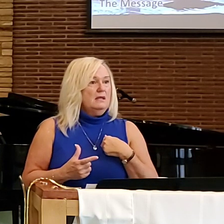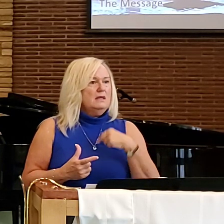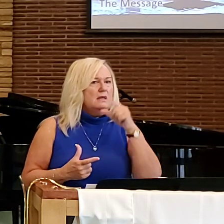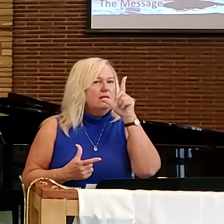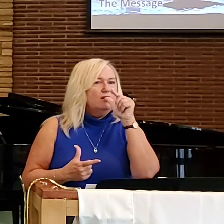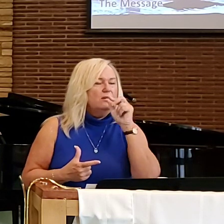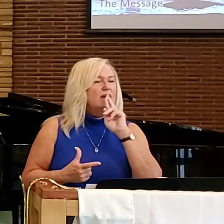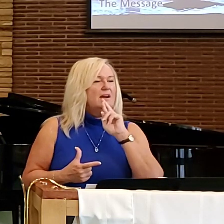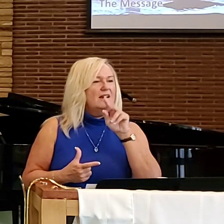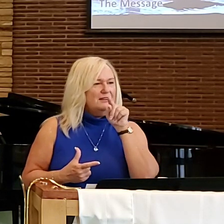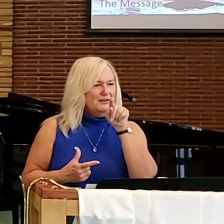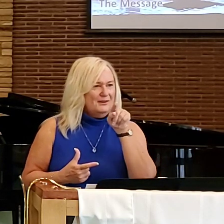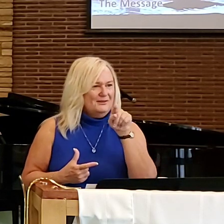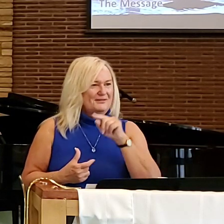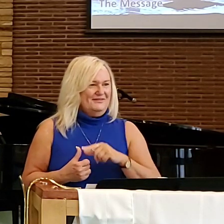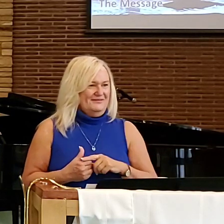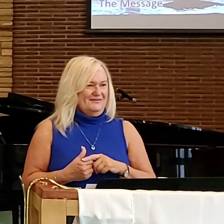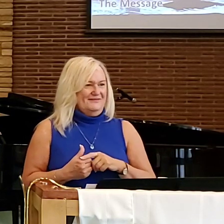who are you?